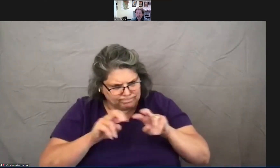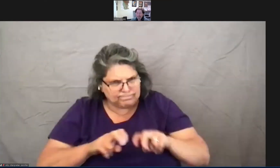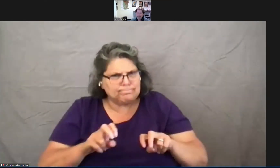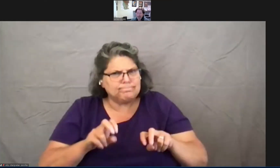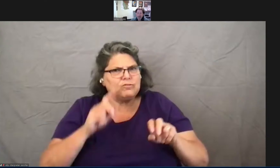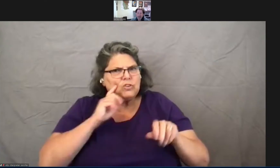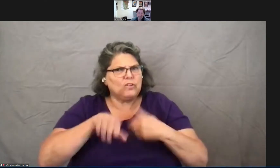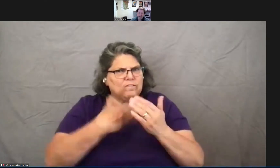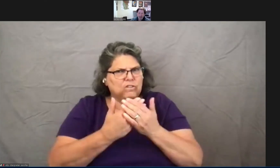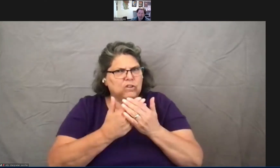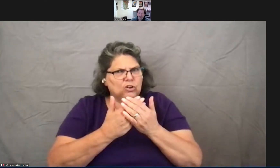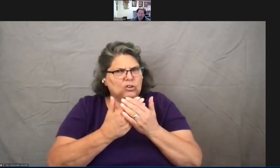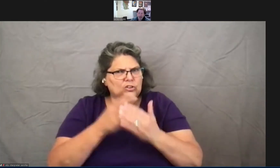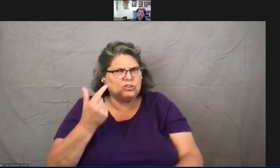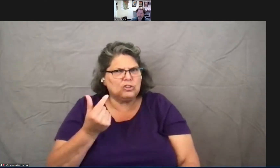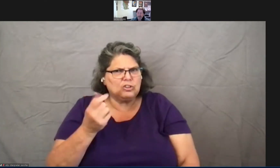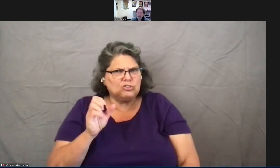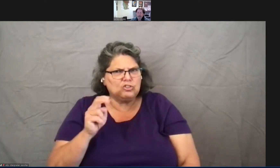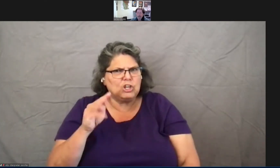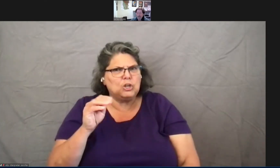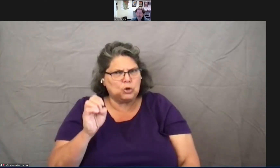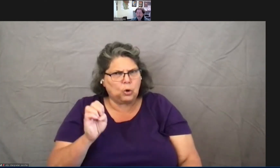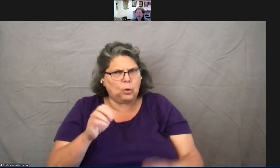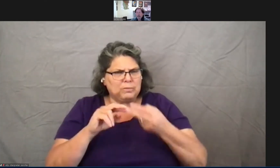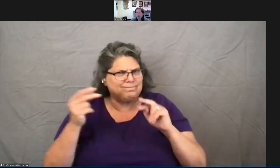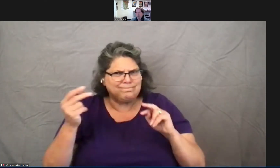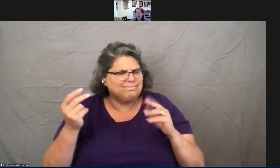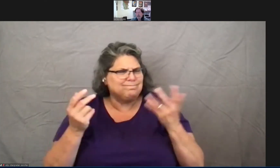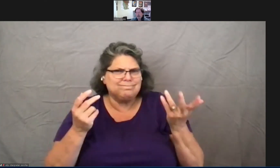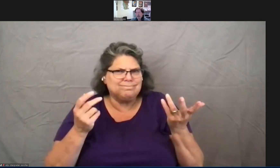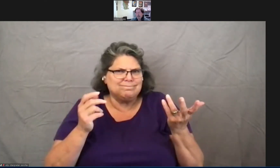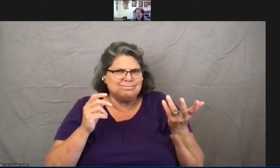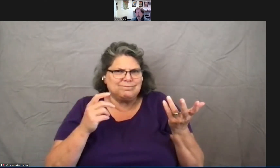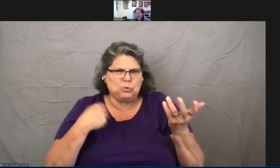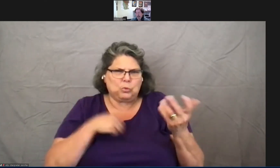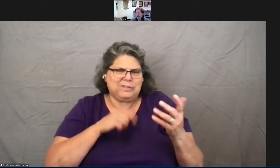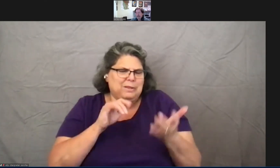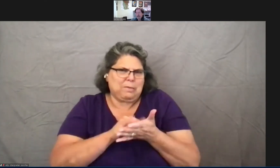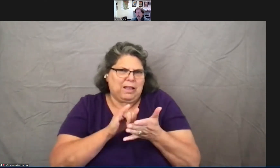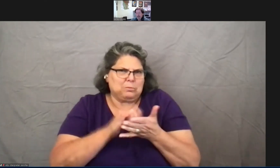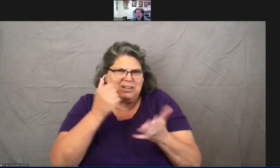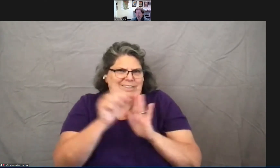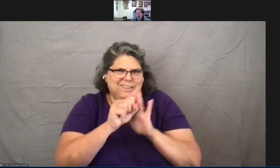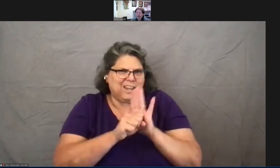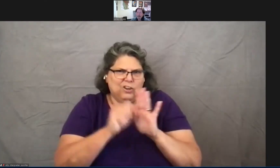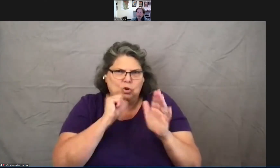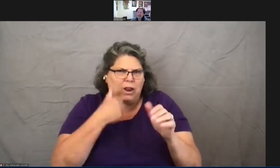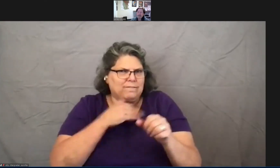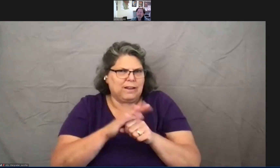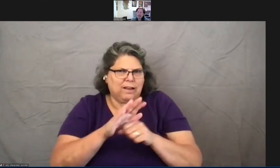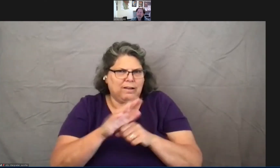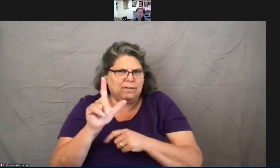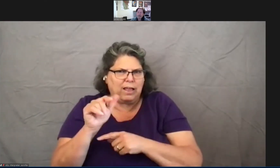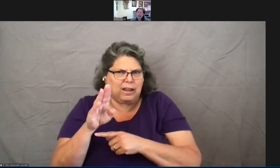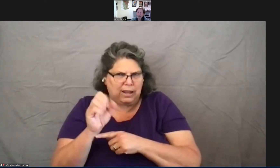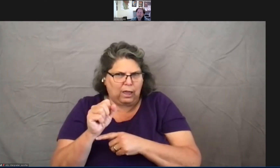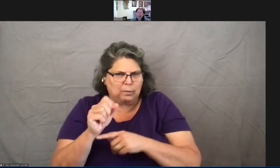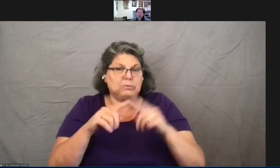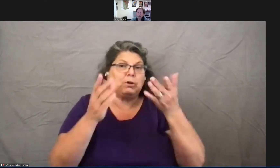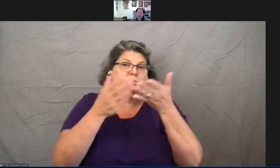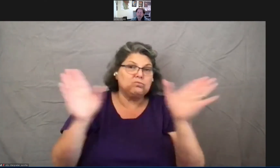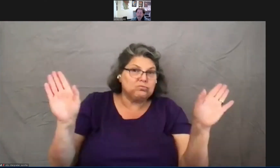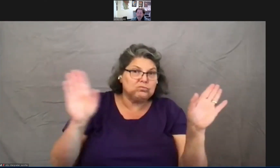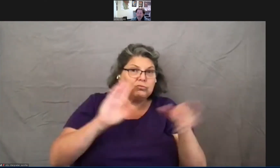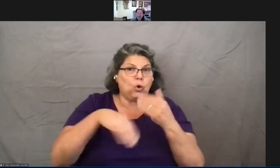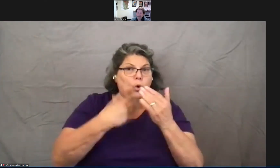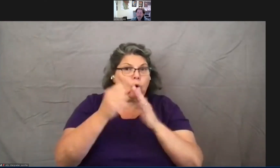sample. It can't be done. The state doesn't have the labs to do that. But when we look at it statewide, the